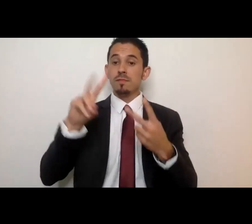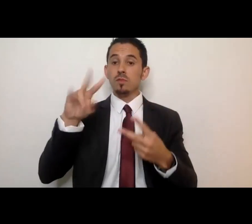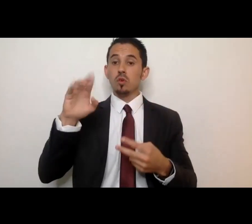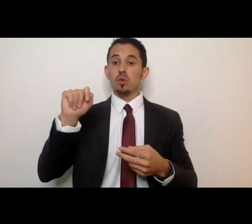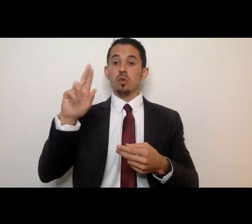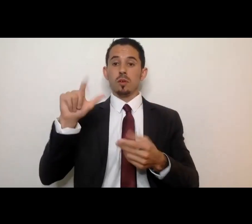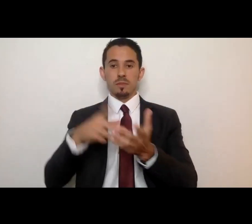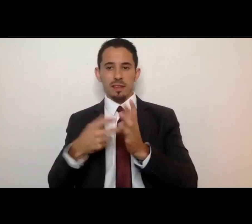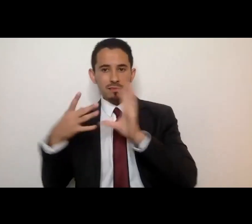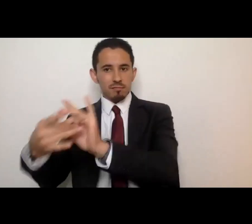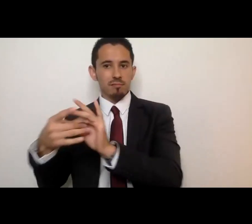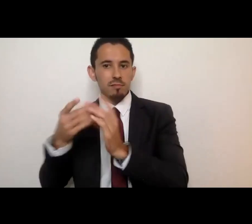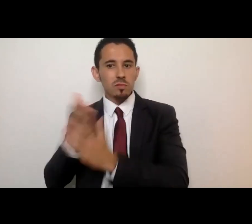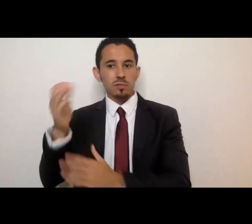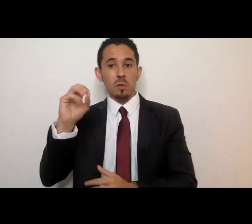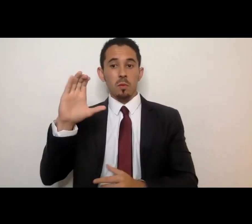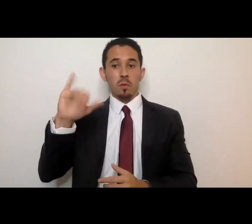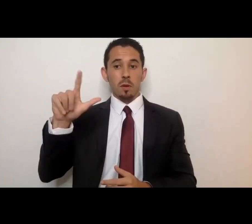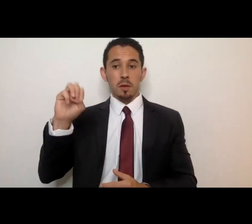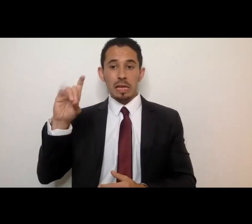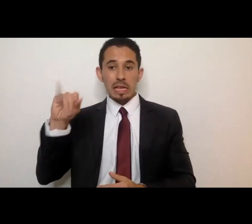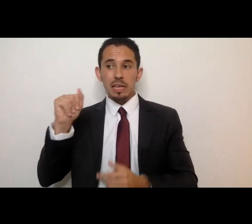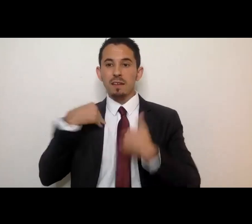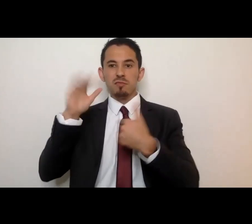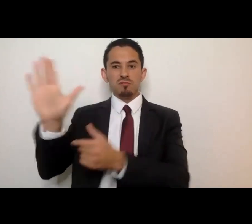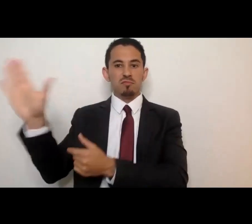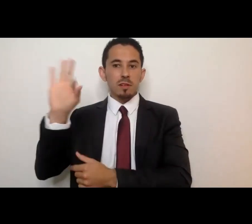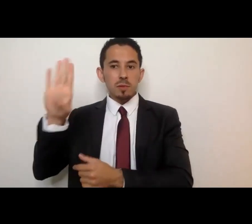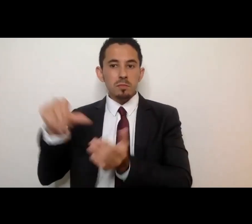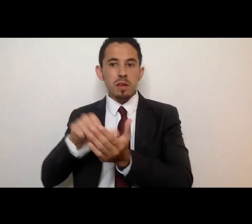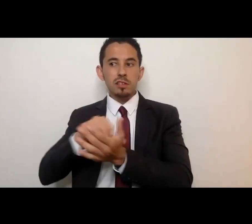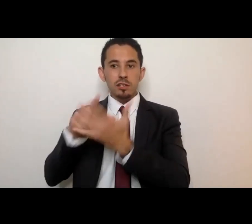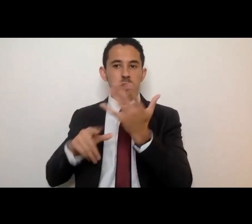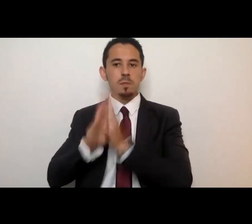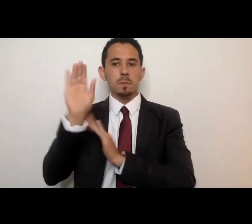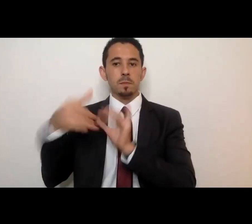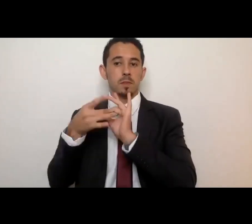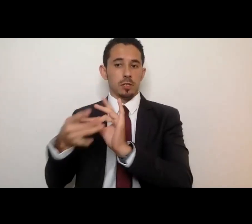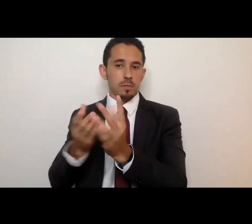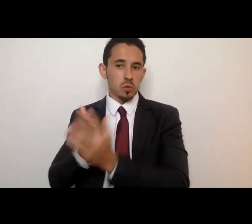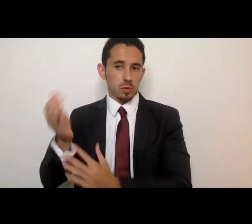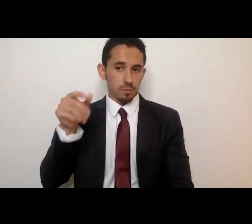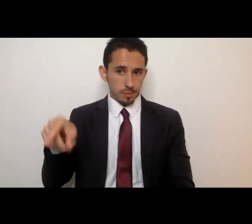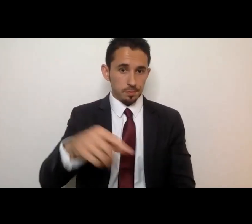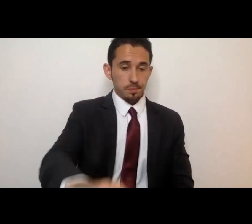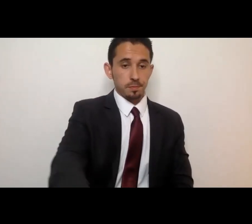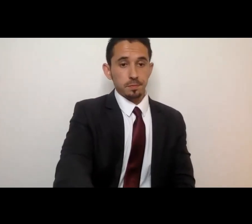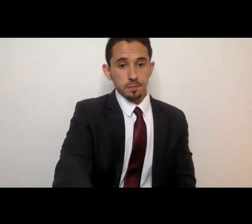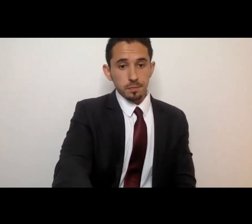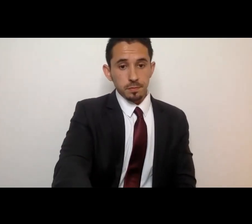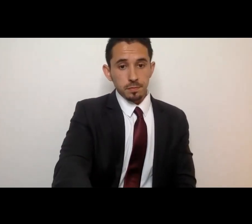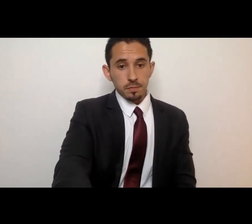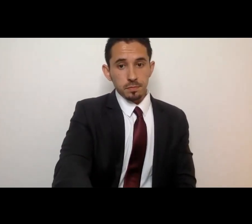include going to deaf clubs and deaf events. Virtually means engaging in social media, being on those Facebook pages and